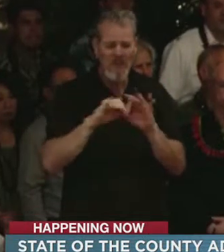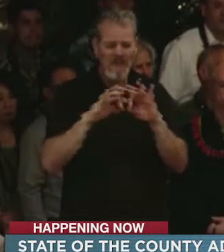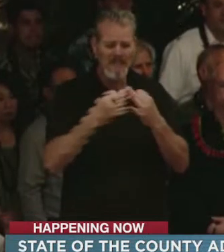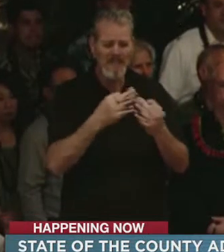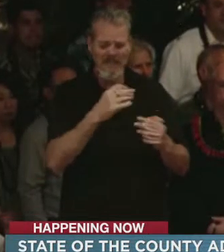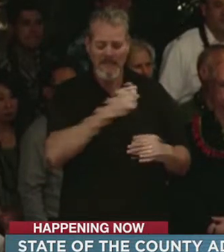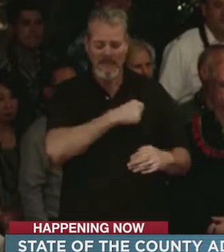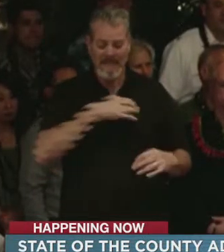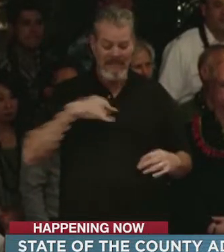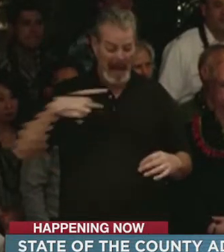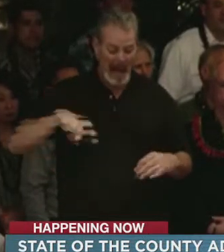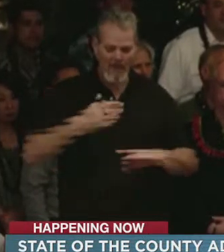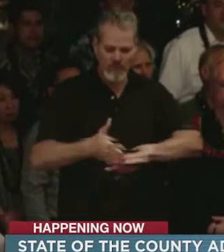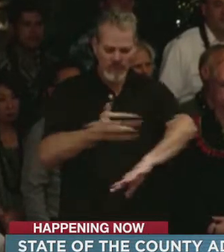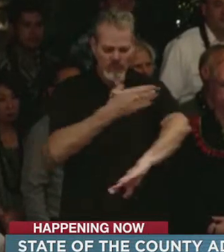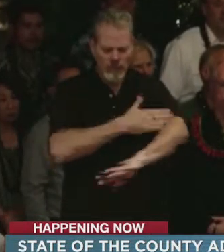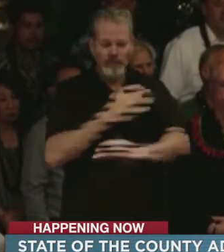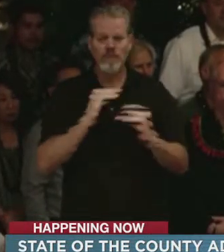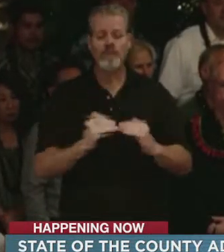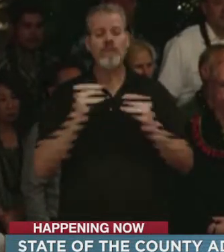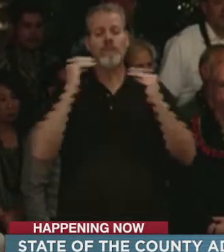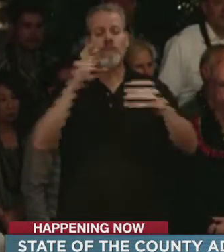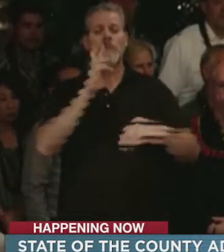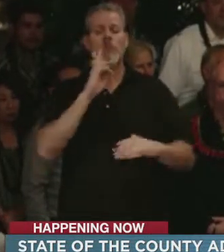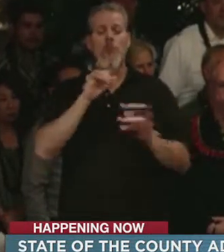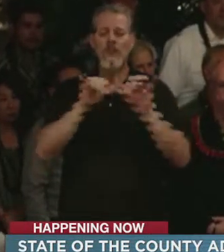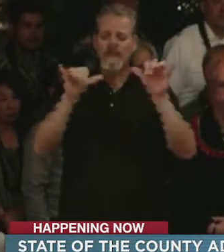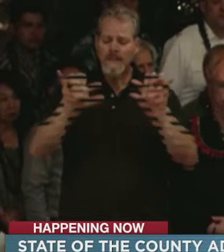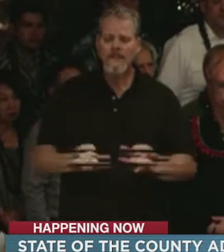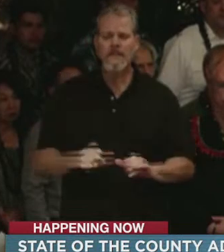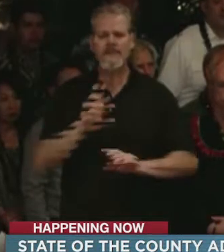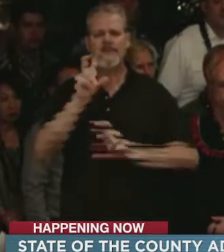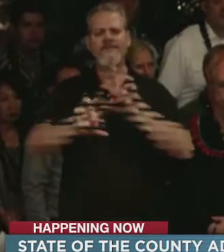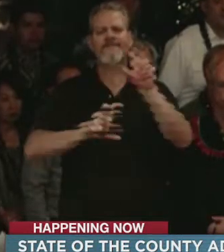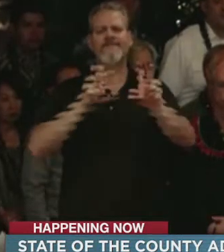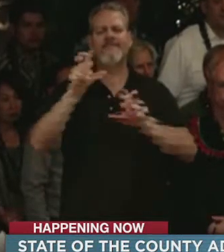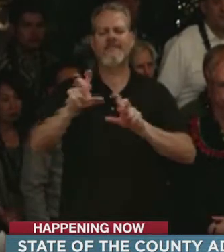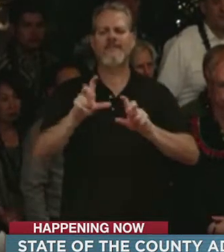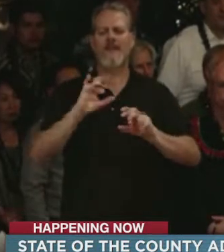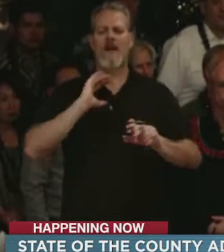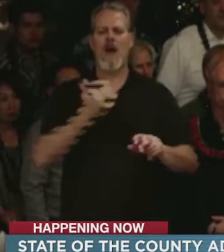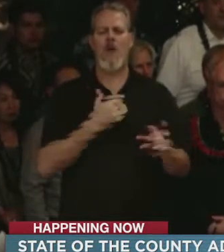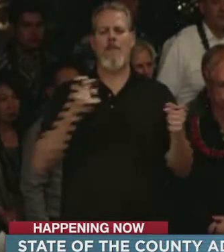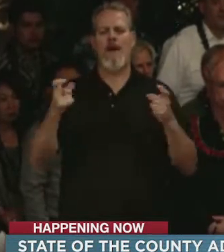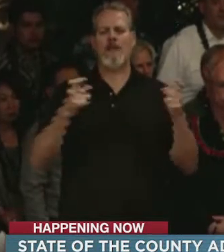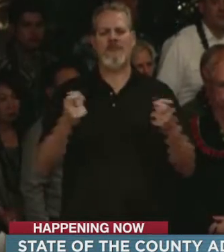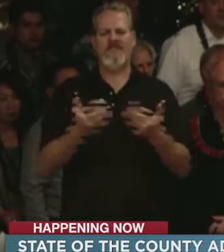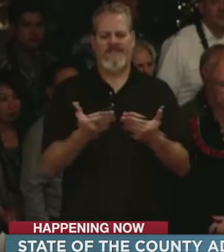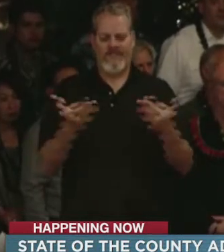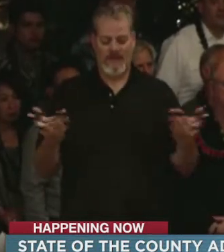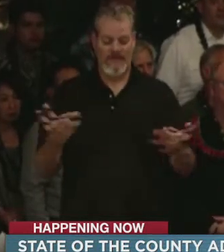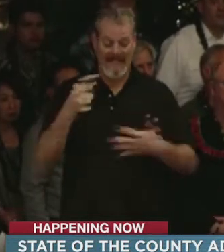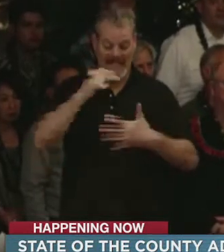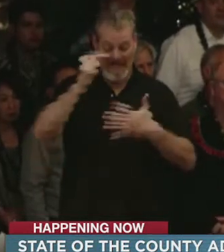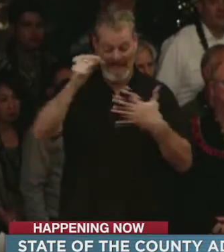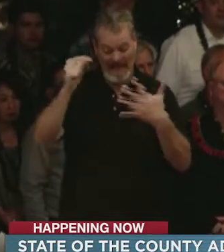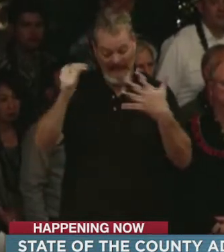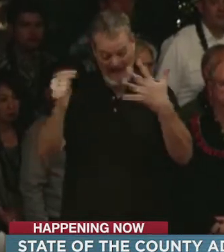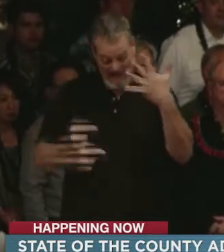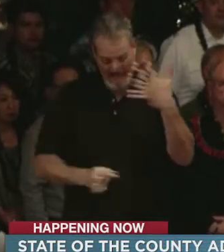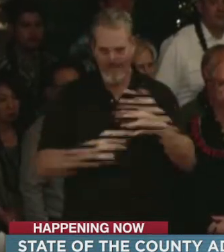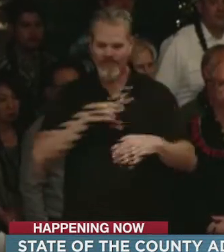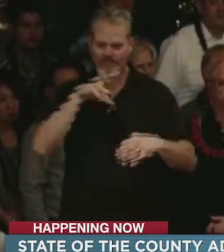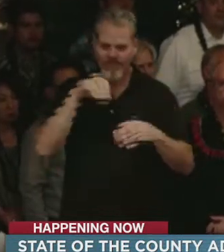real time, upgrading water systems, and investing in facility management. Each of these initiatives takes